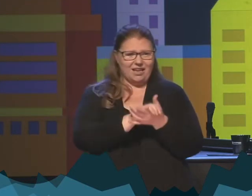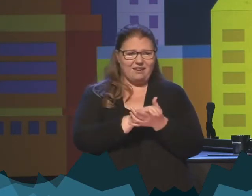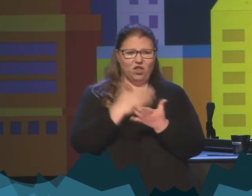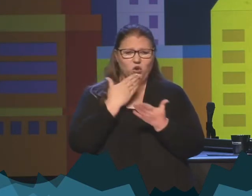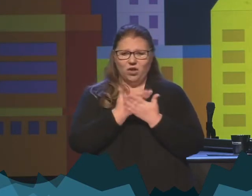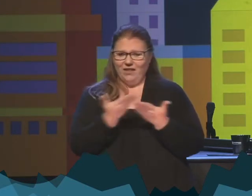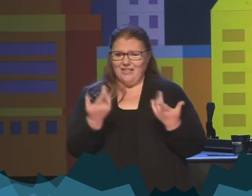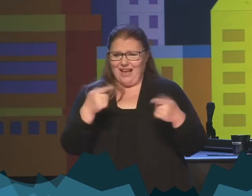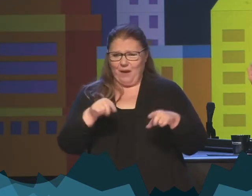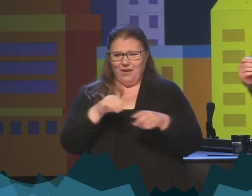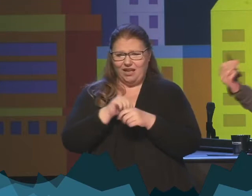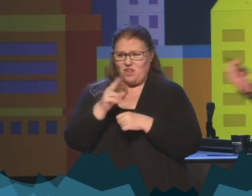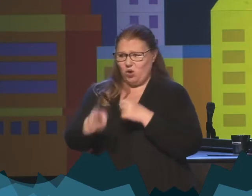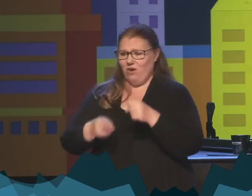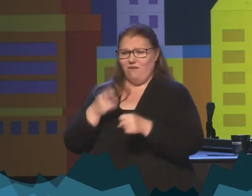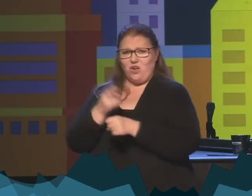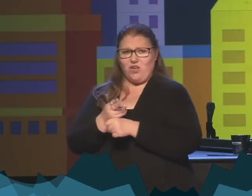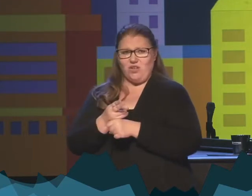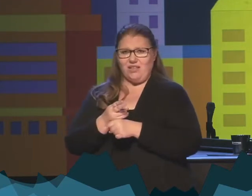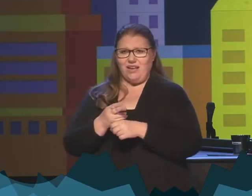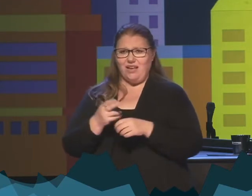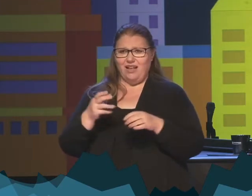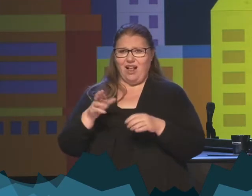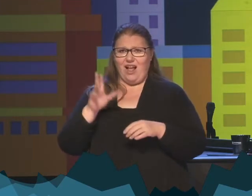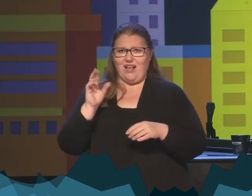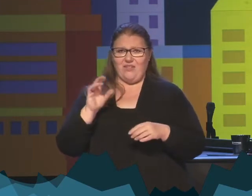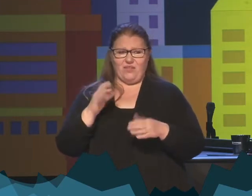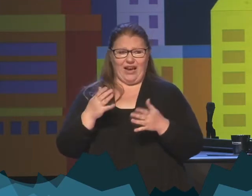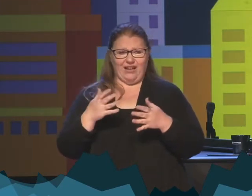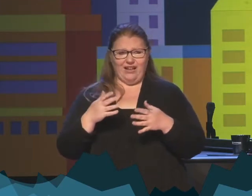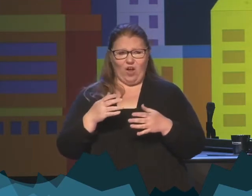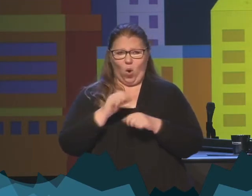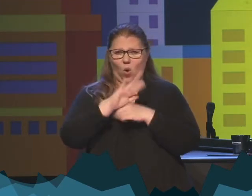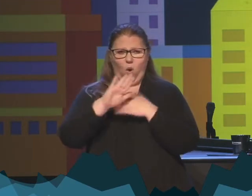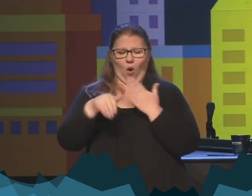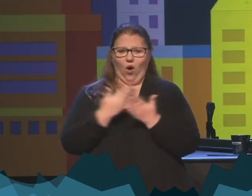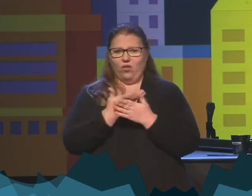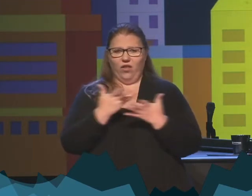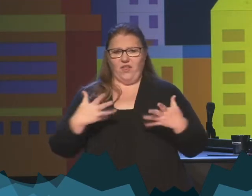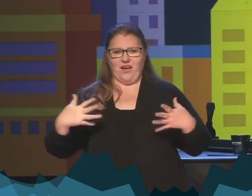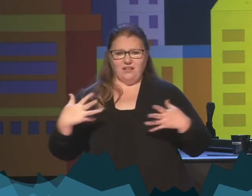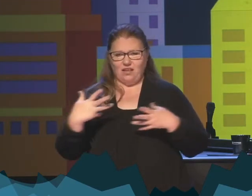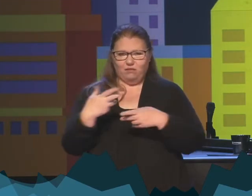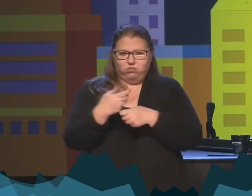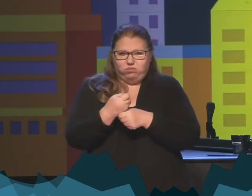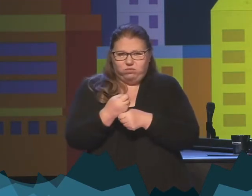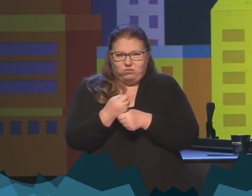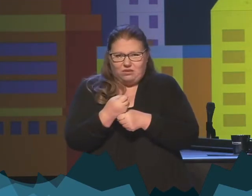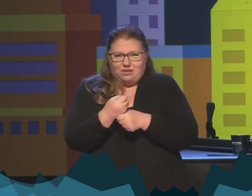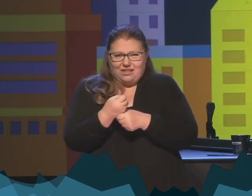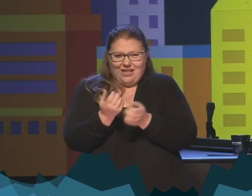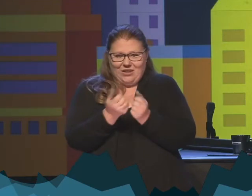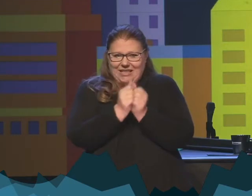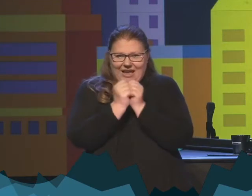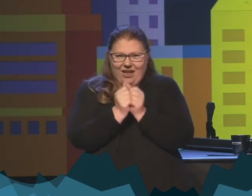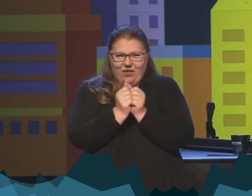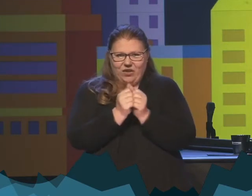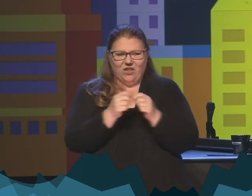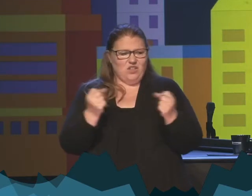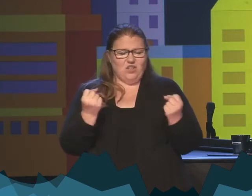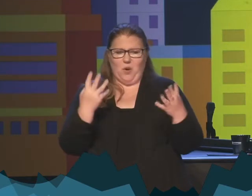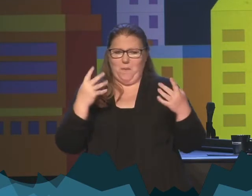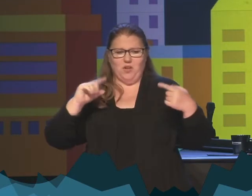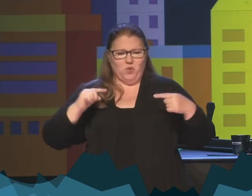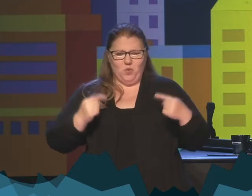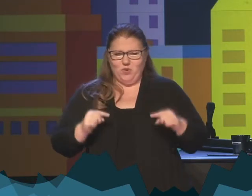universe, that which holds all things together could possibly be good and be for us because there's been so much wounding that's taken